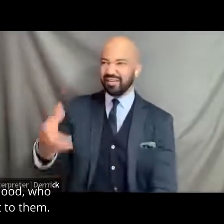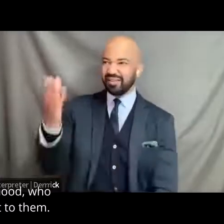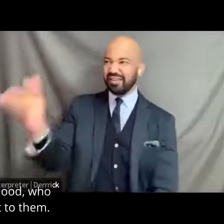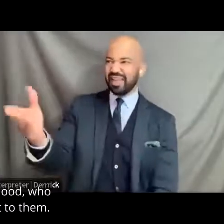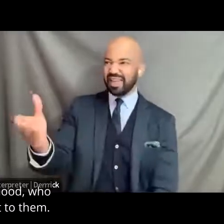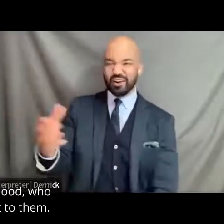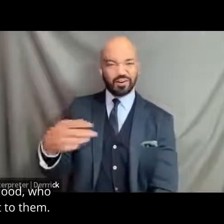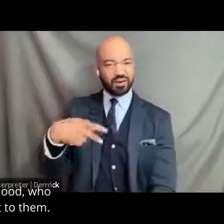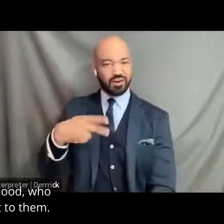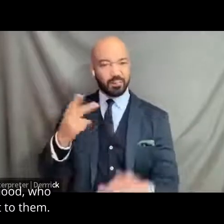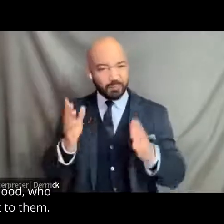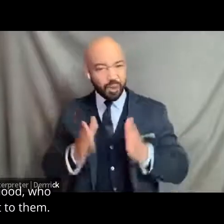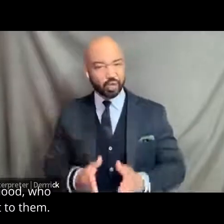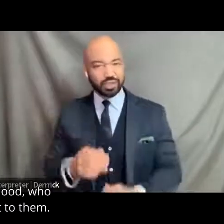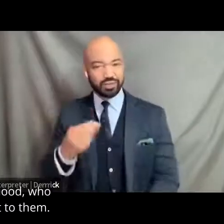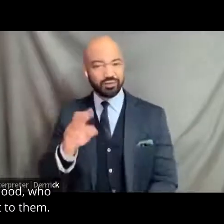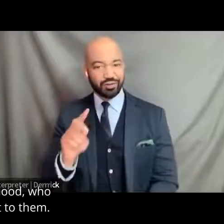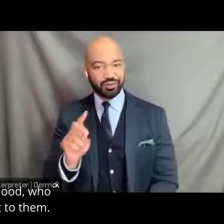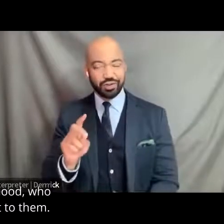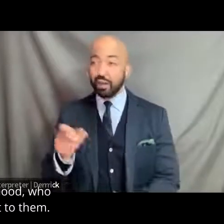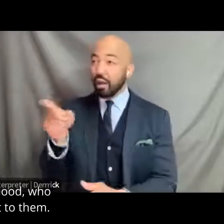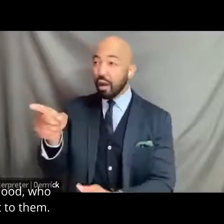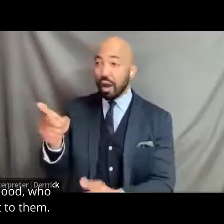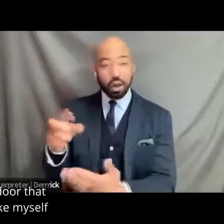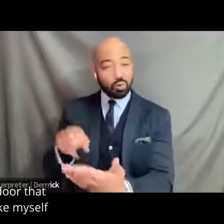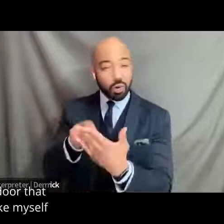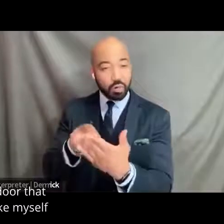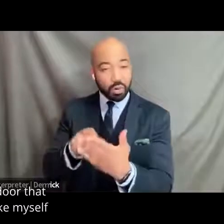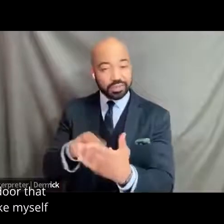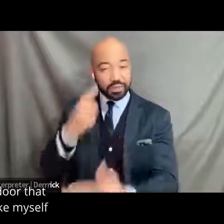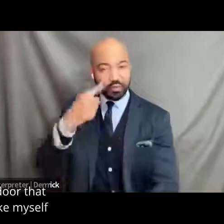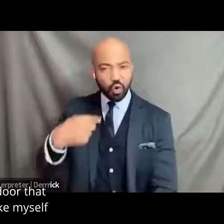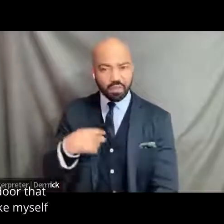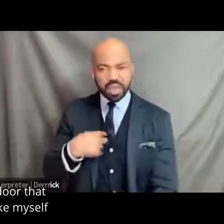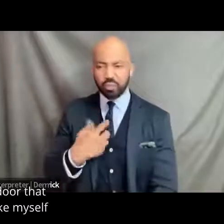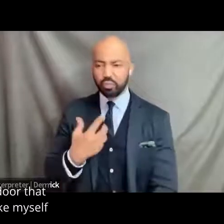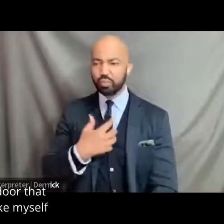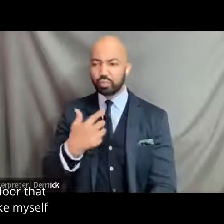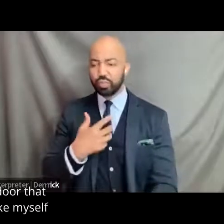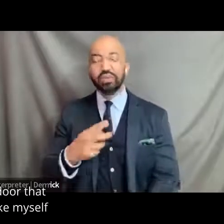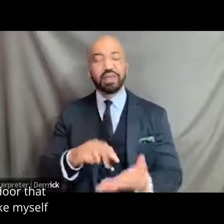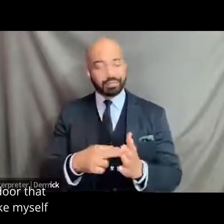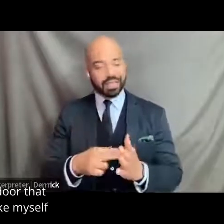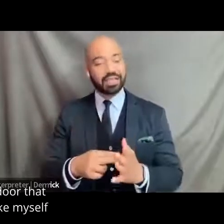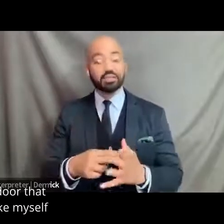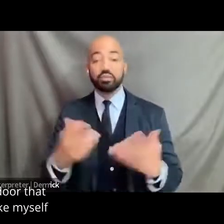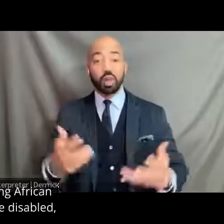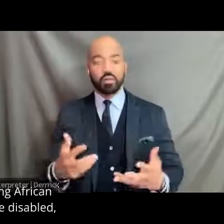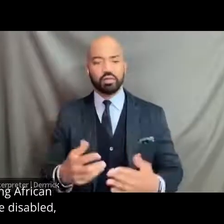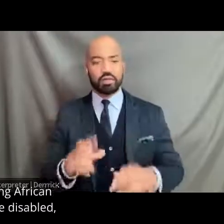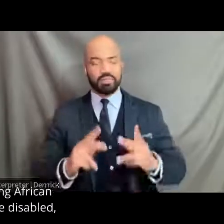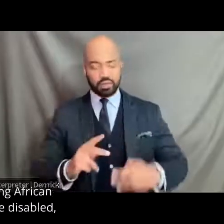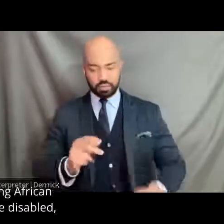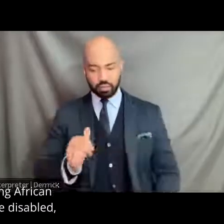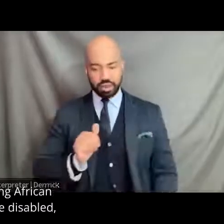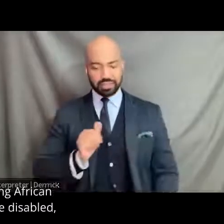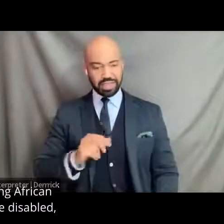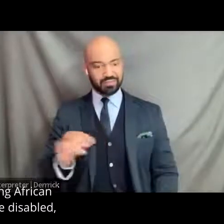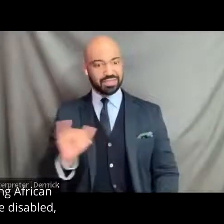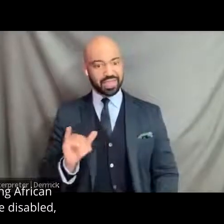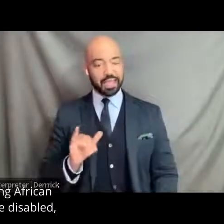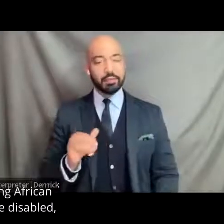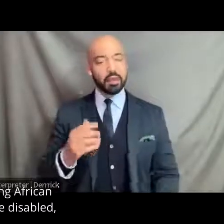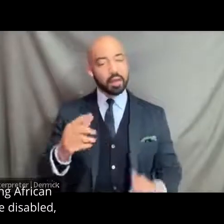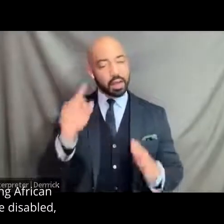personhood who they represented it to them it really it opened up the door that not only women like myself who identify as being